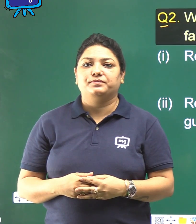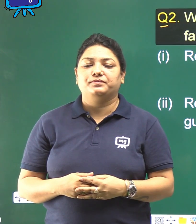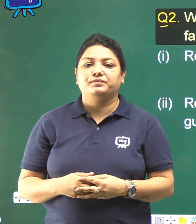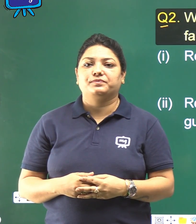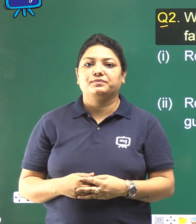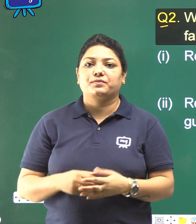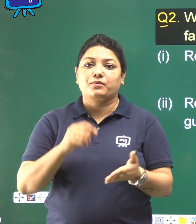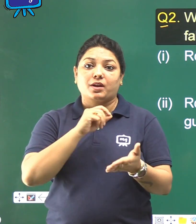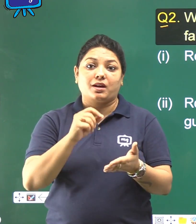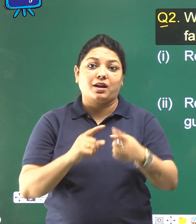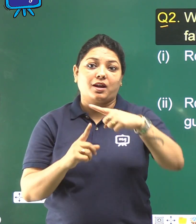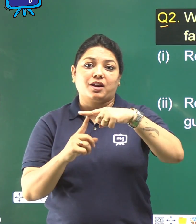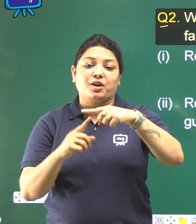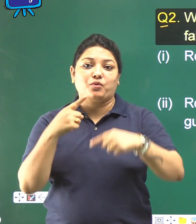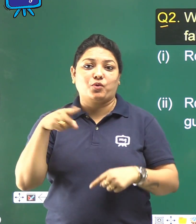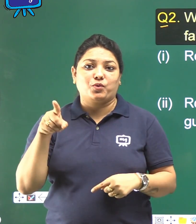Write T for true